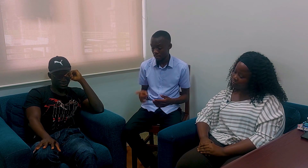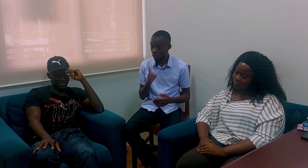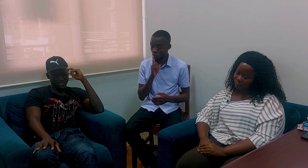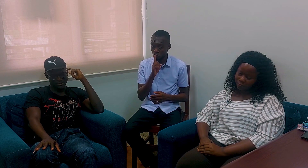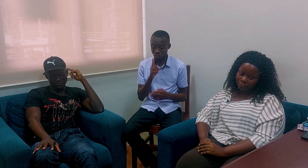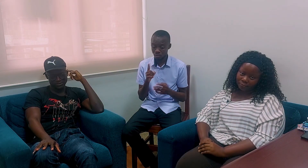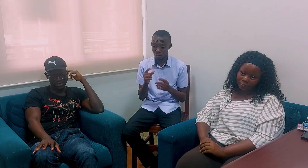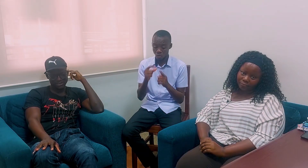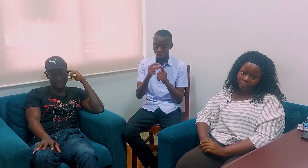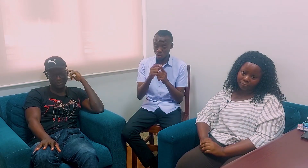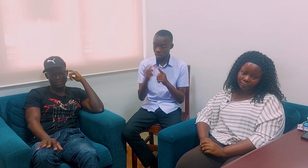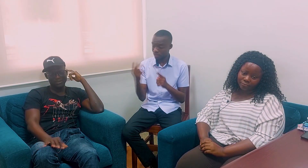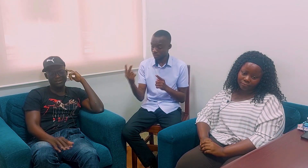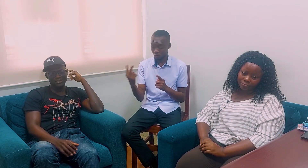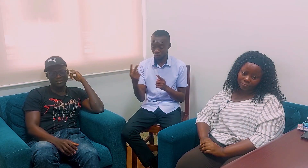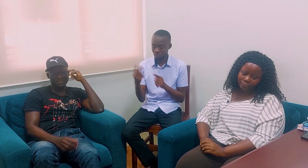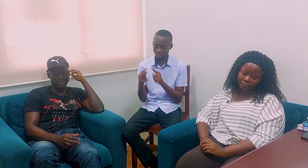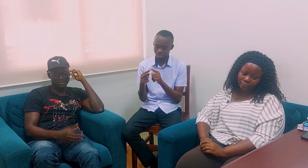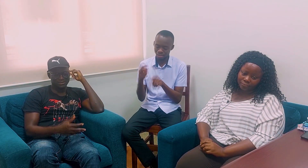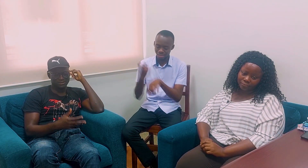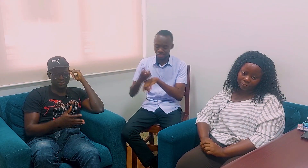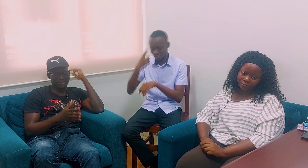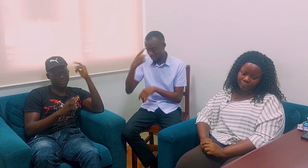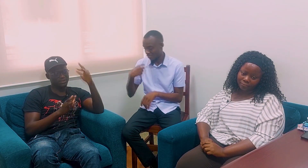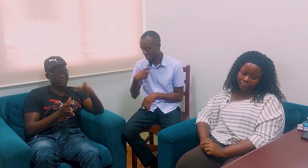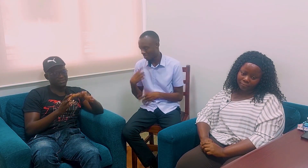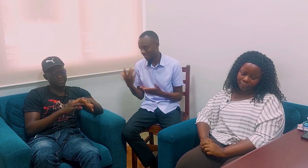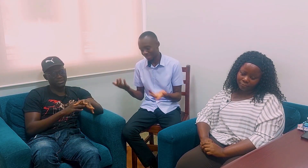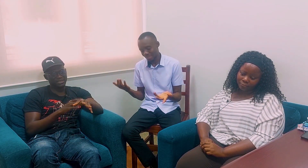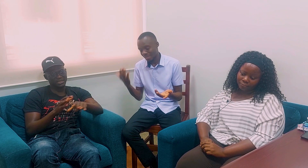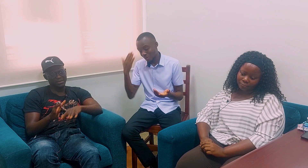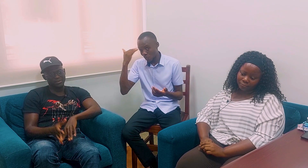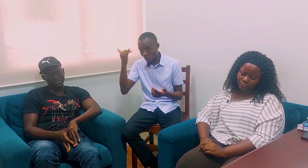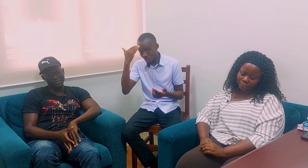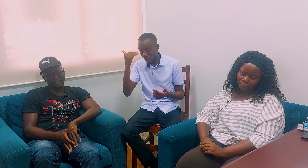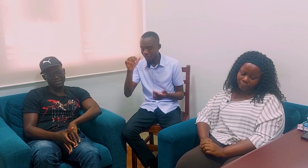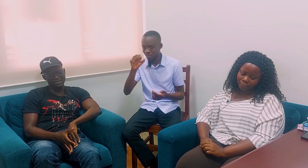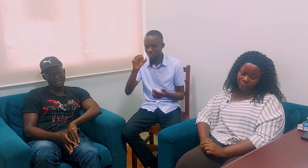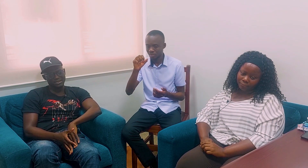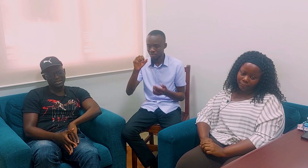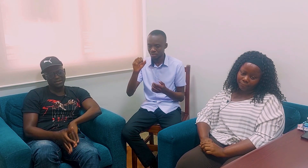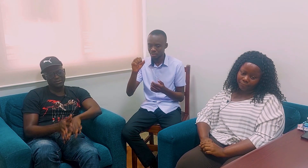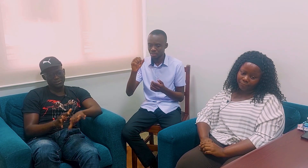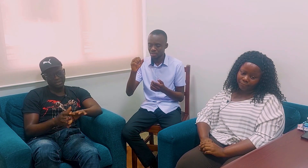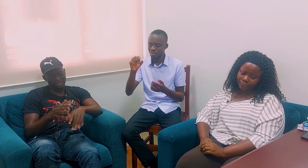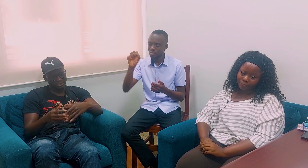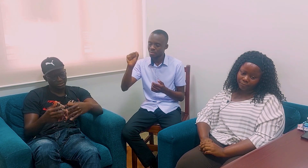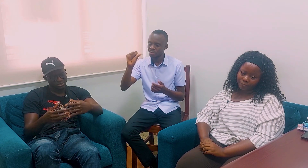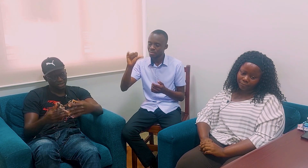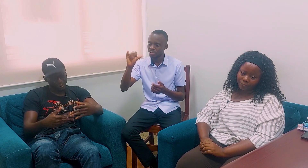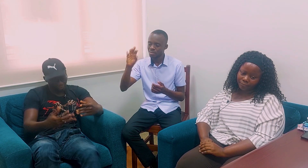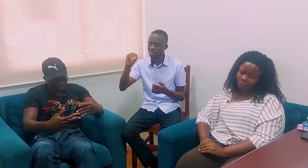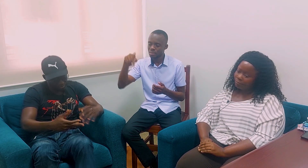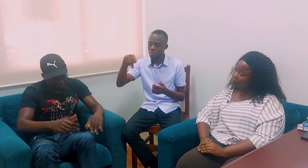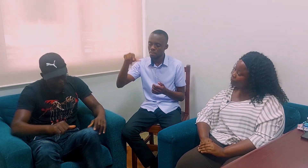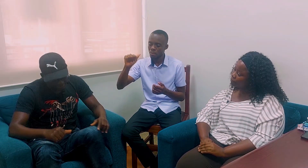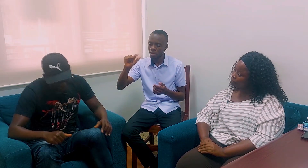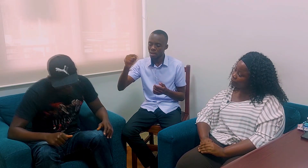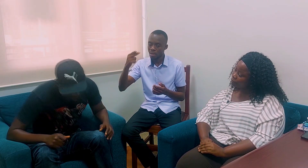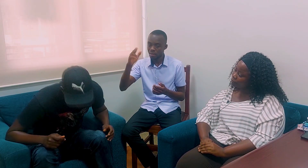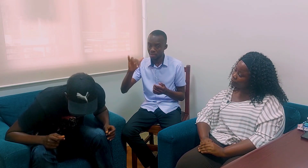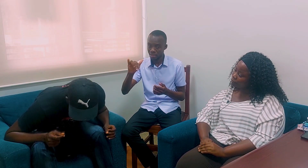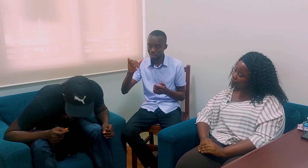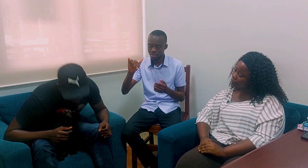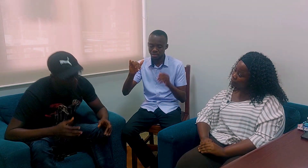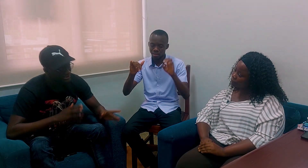too, because I'm struggling to, in terms of sympathy and empathy, right? I'm not really well versed